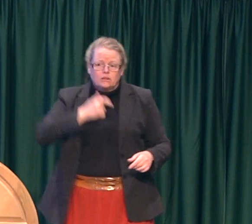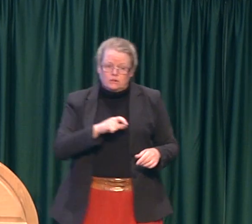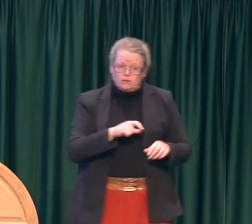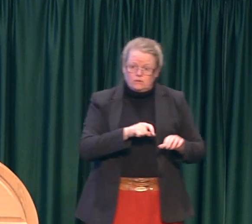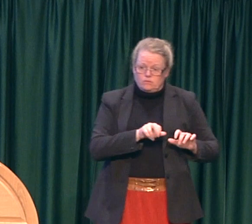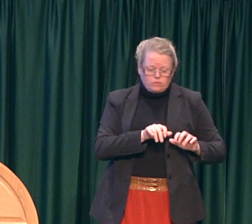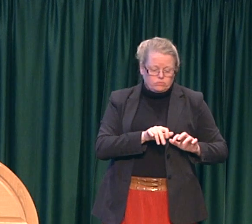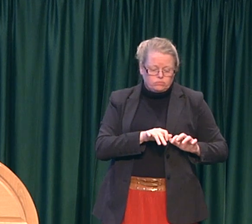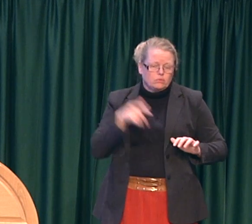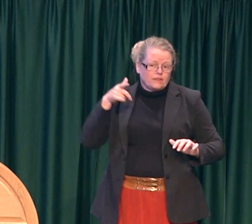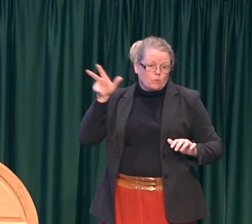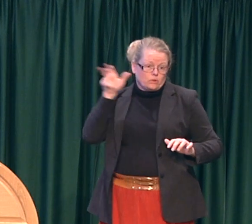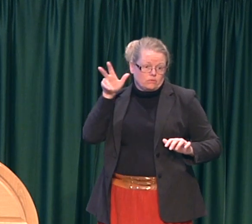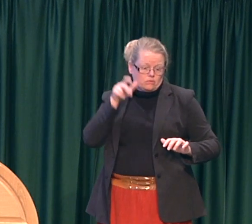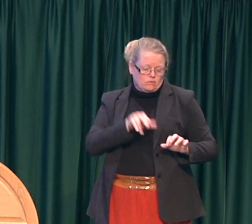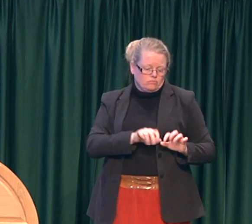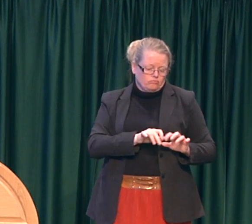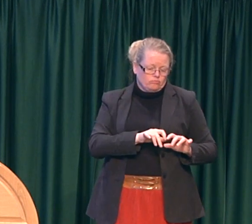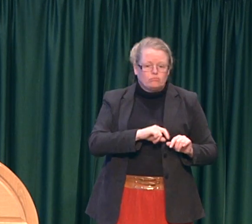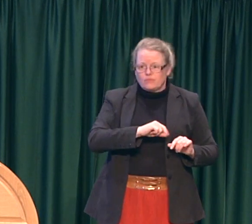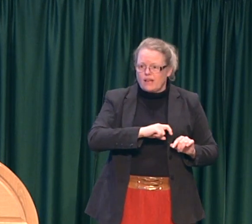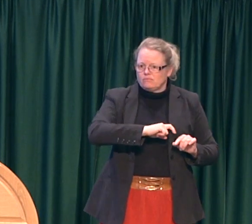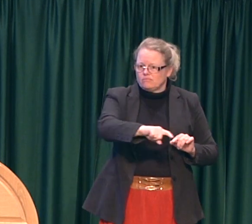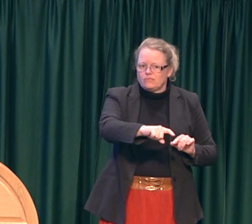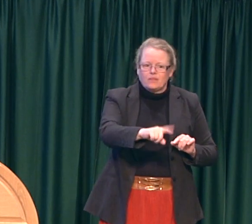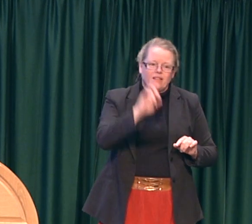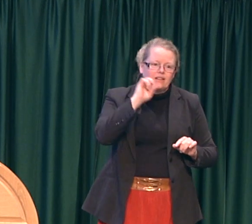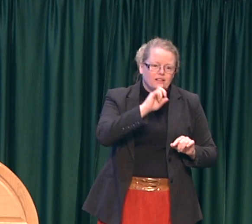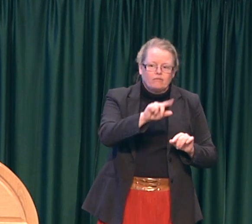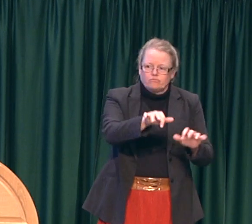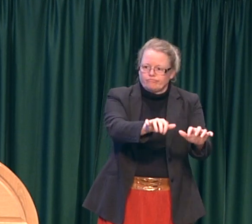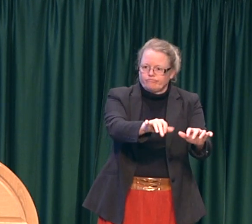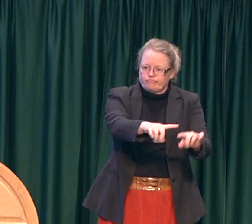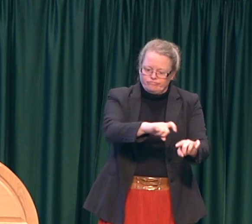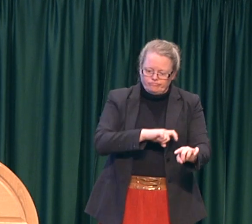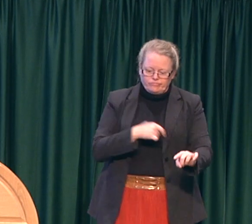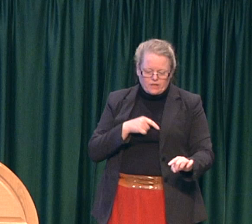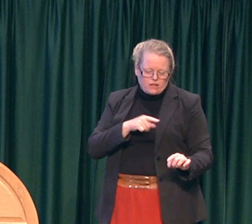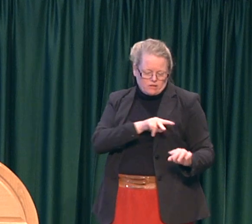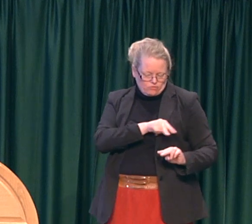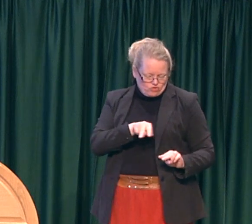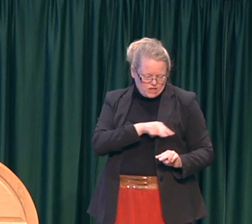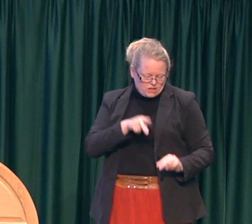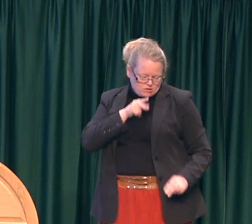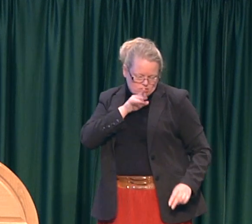Also remember calling assistants. As a call assistant, they would place a call for a